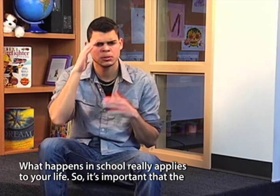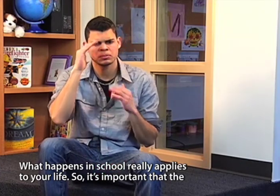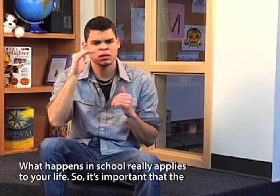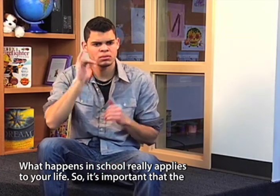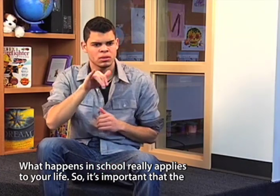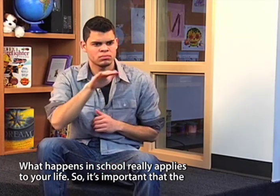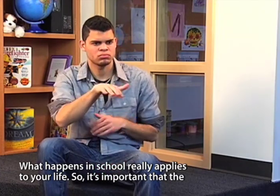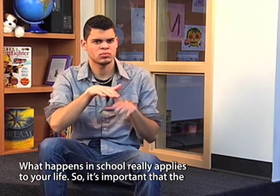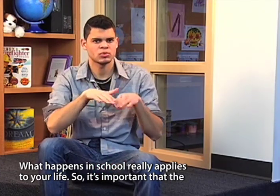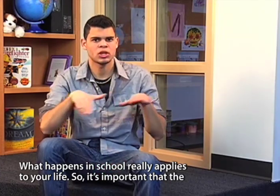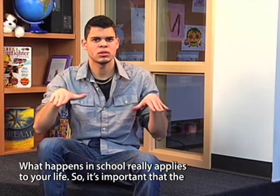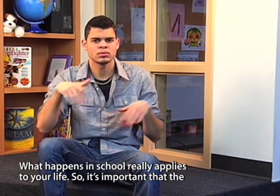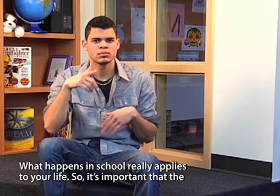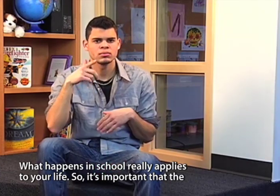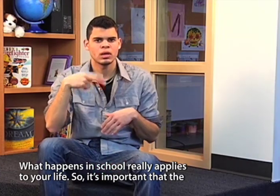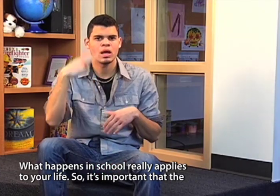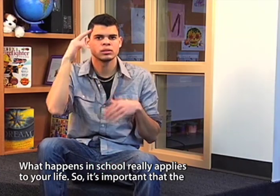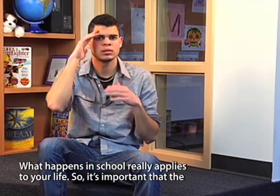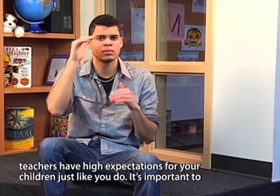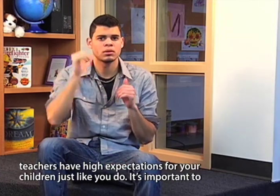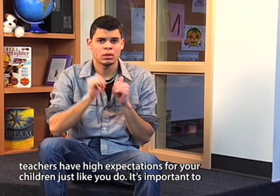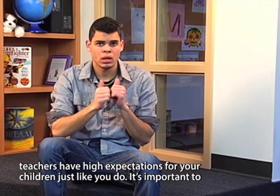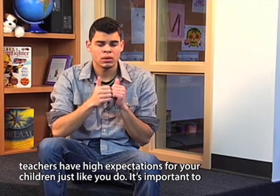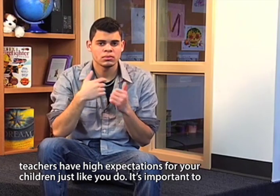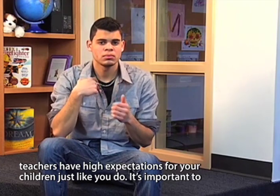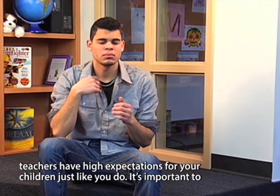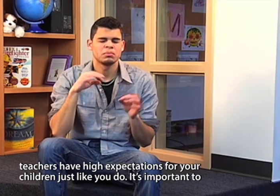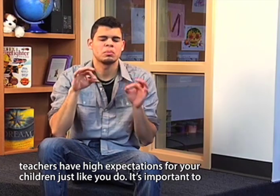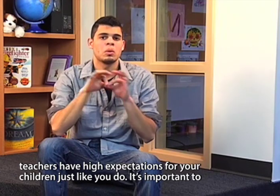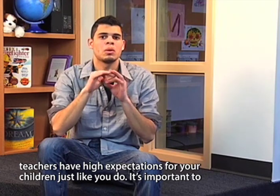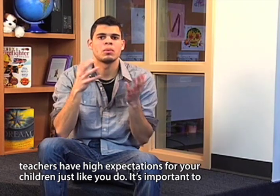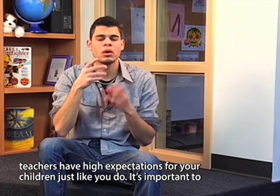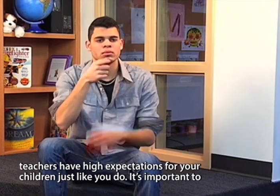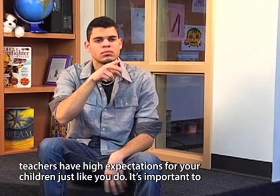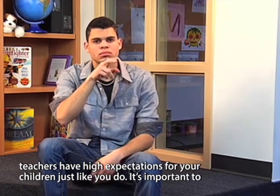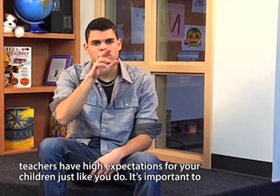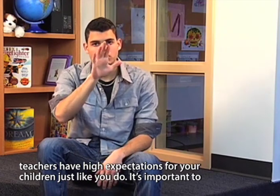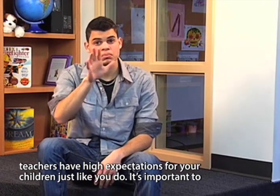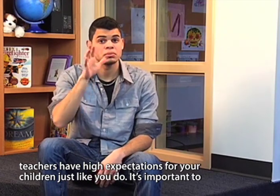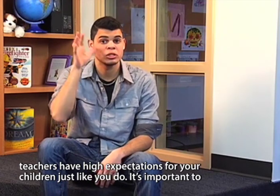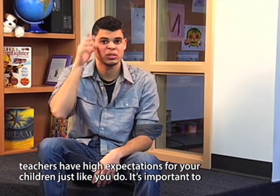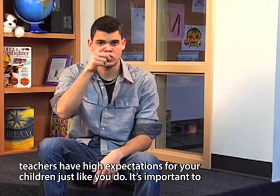So it's important that the teachers have high expectations for your children just like you do.